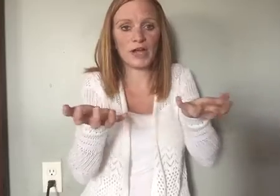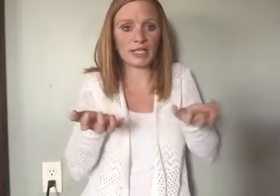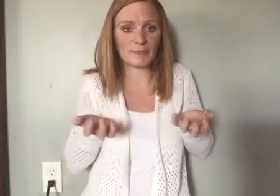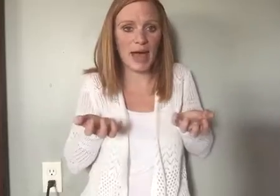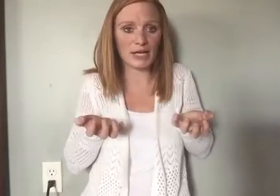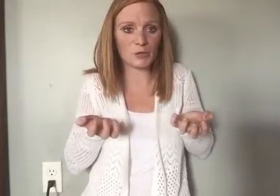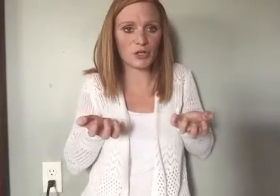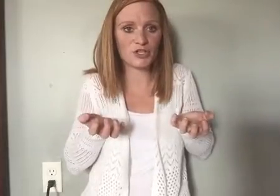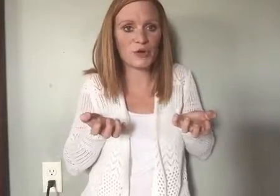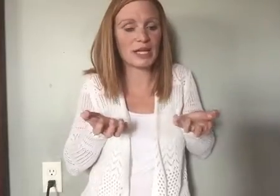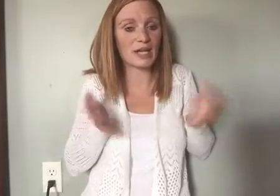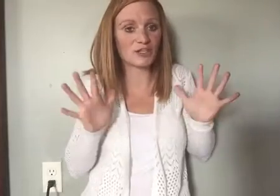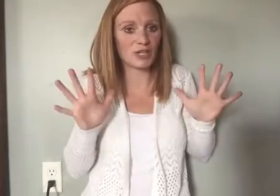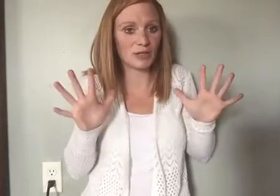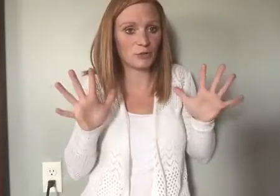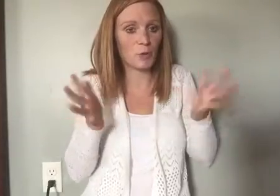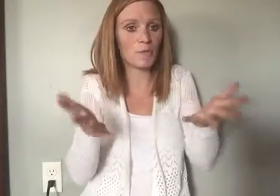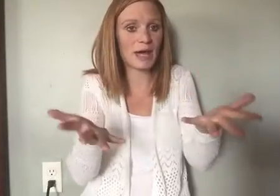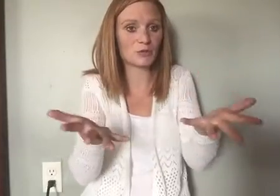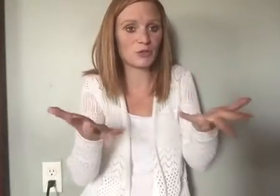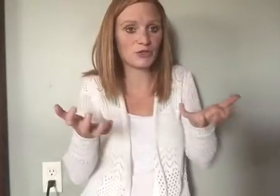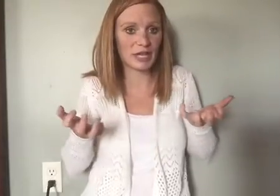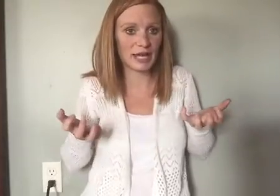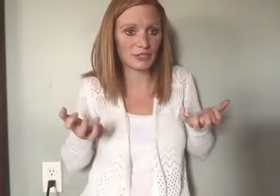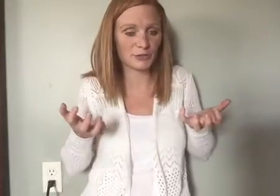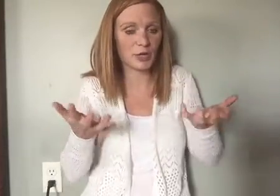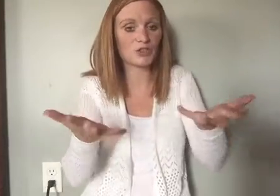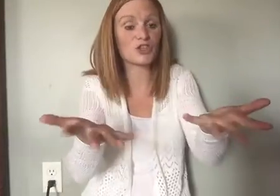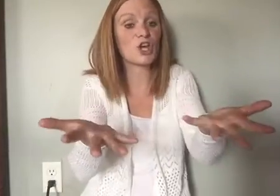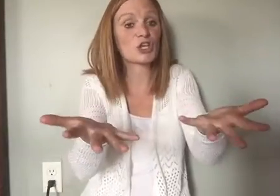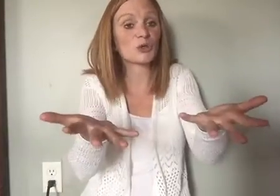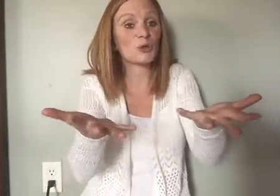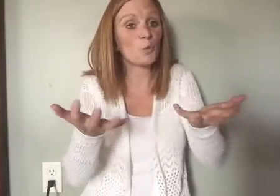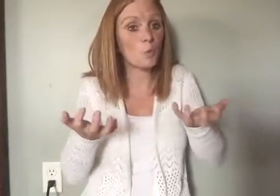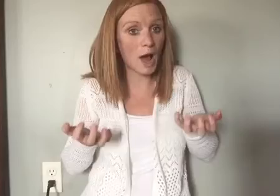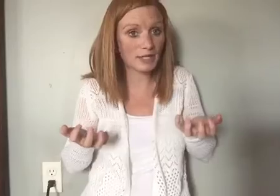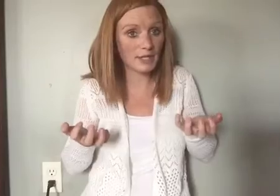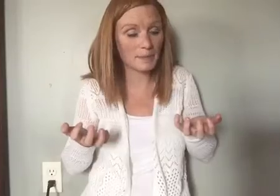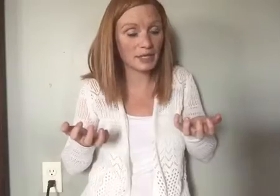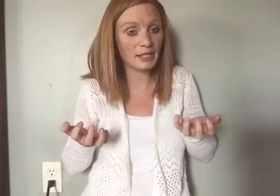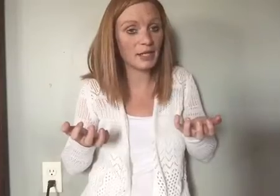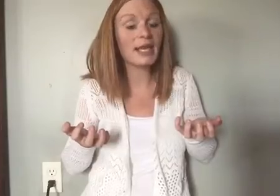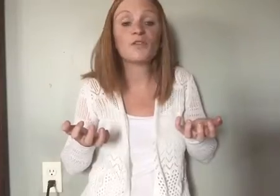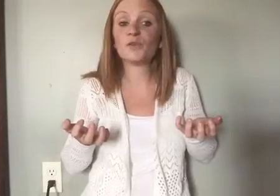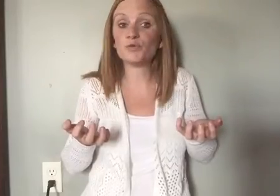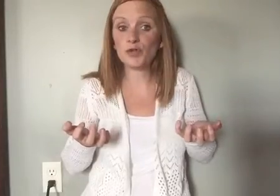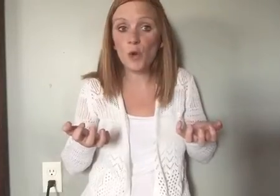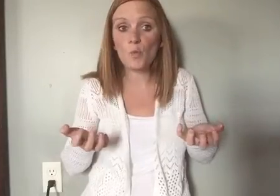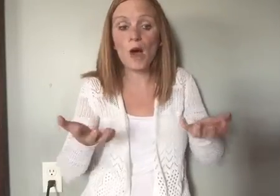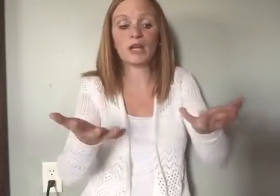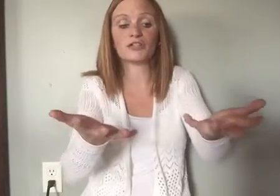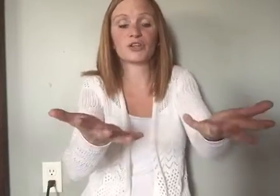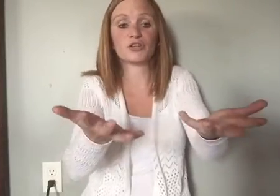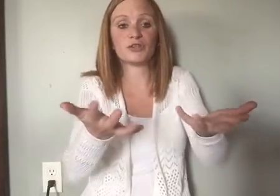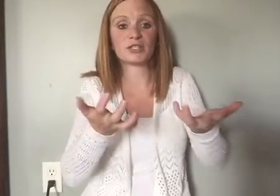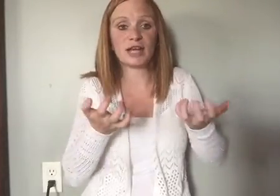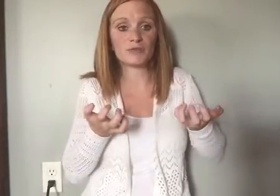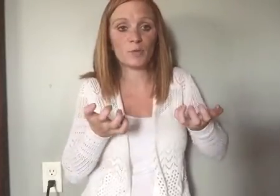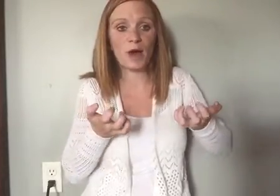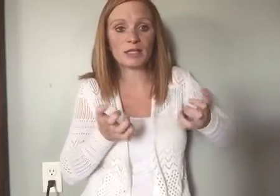hands back towards you, and as you pull back towards you, they kind of stretch. So you want something. If you don't want, you're going to do the sign for want, but